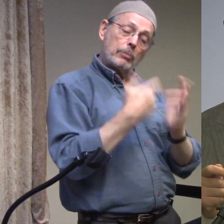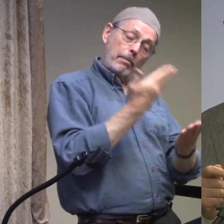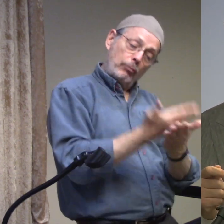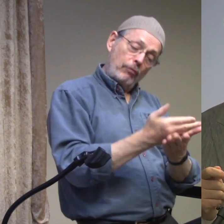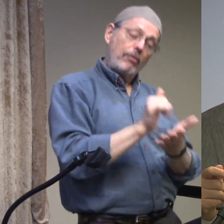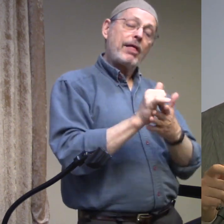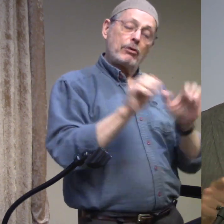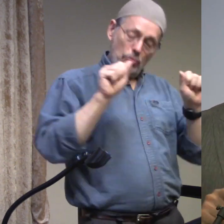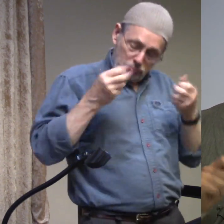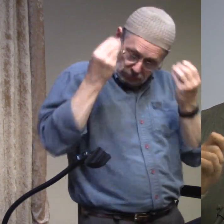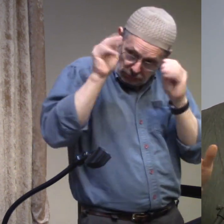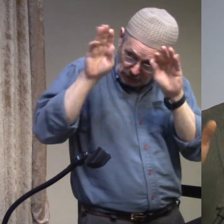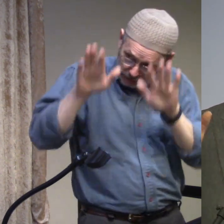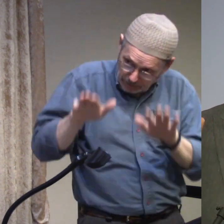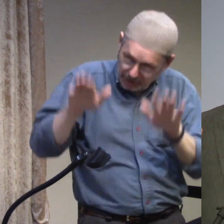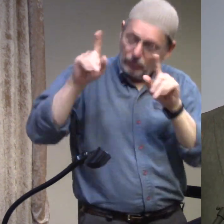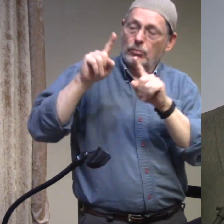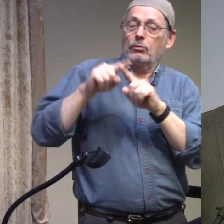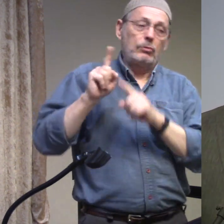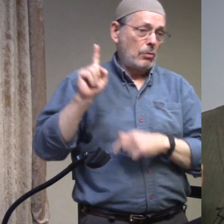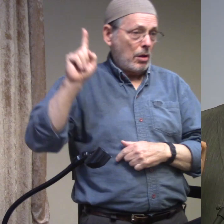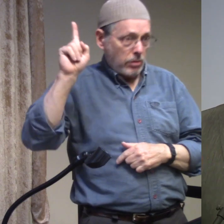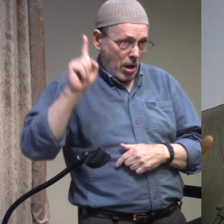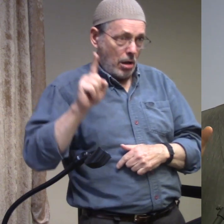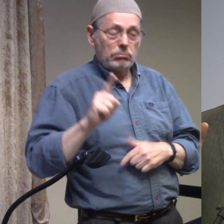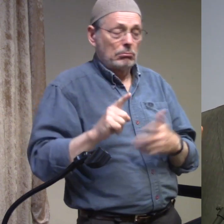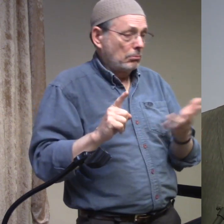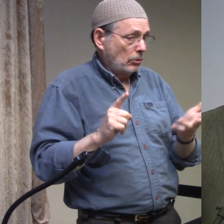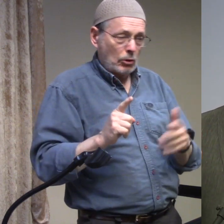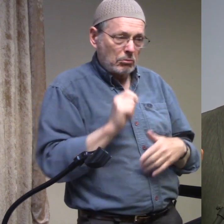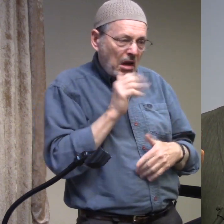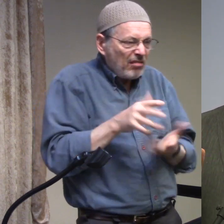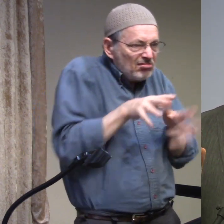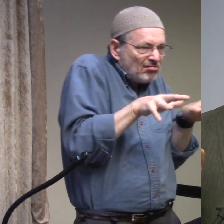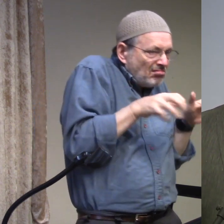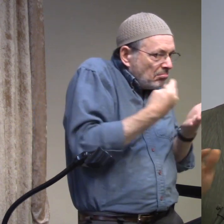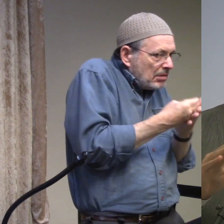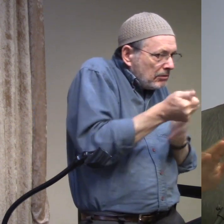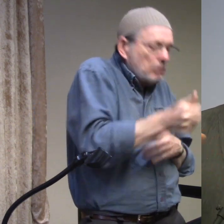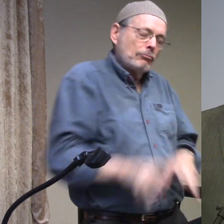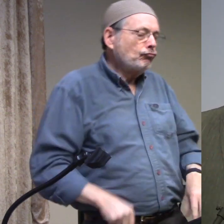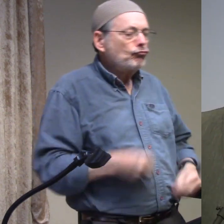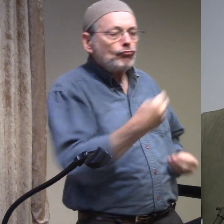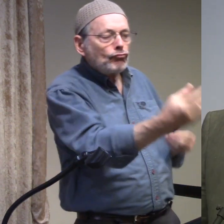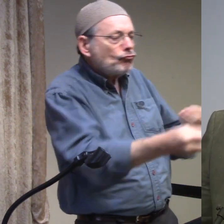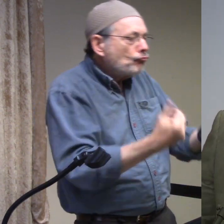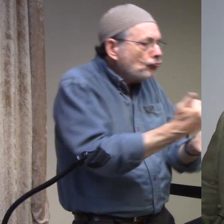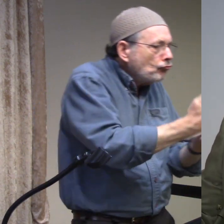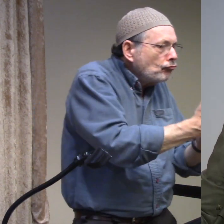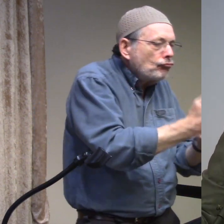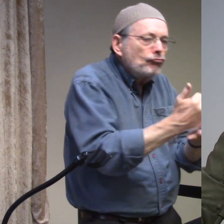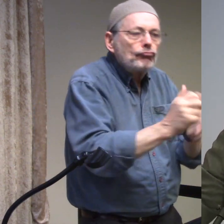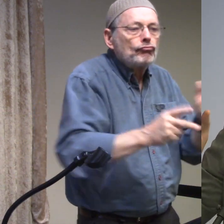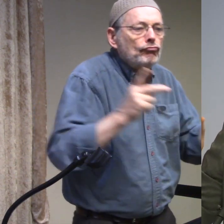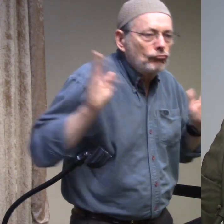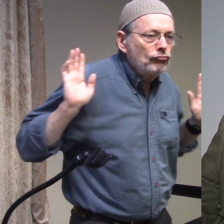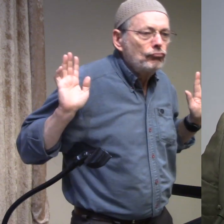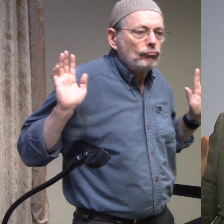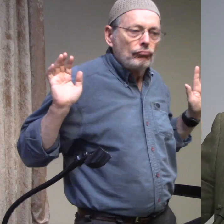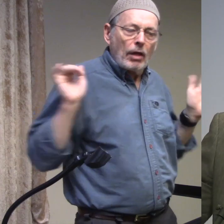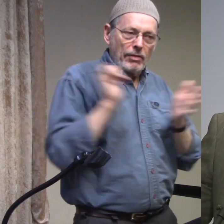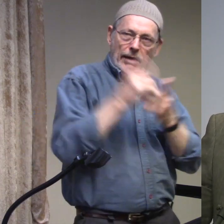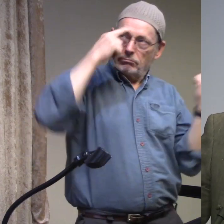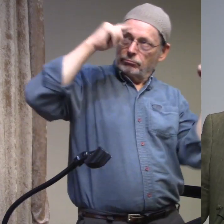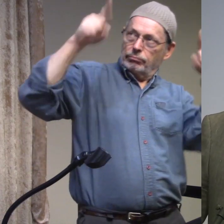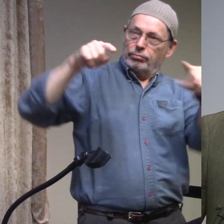love Allah. And we give money to Allah. We give the money to Allah. And this is our deal. This is our deal with